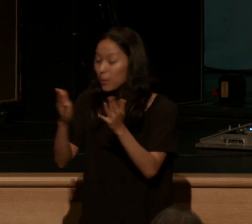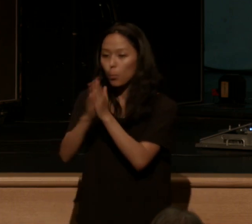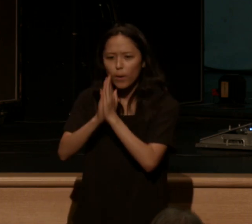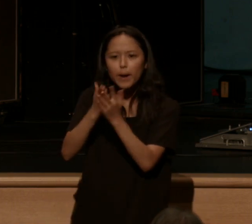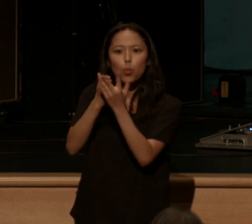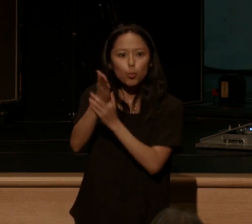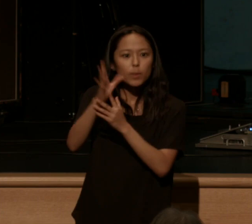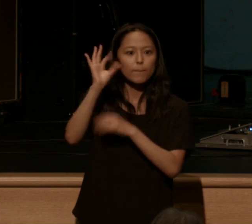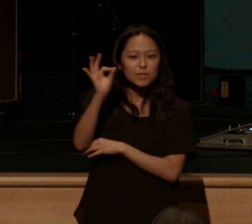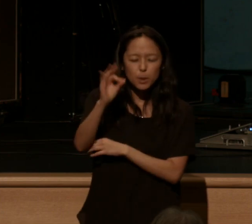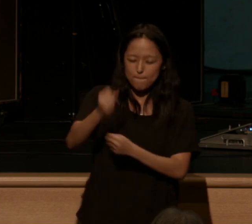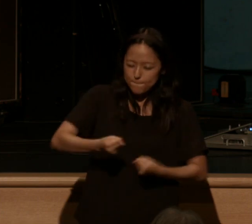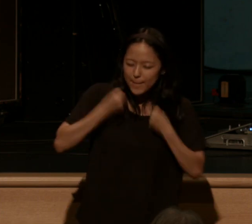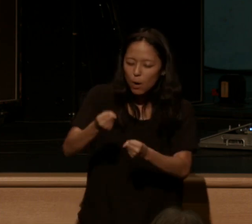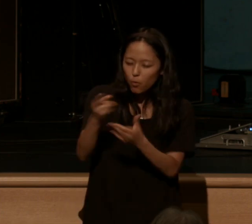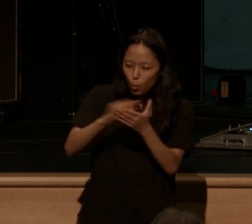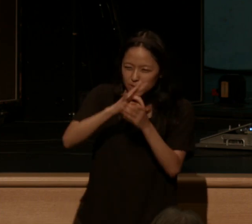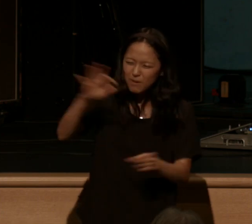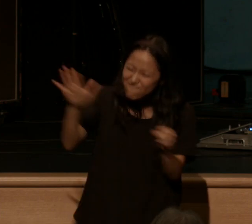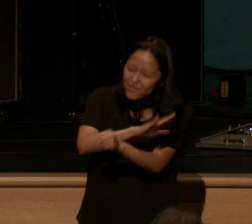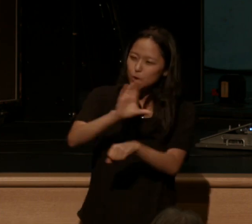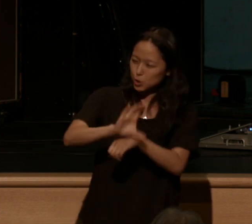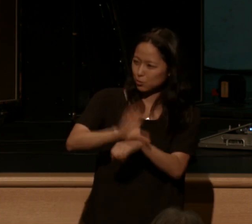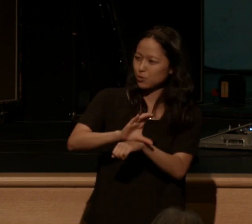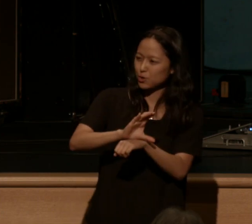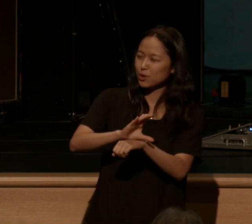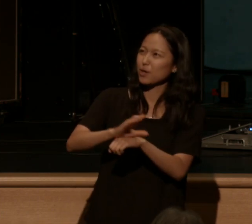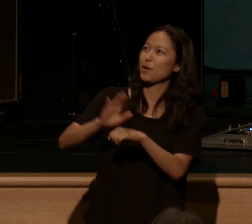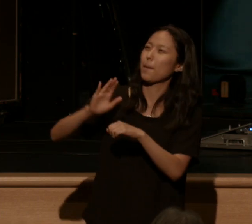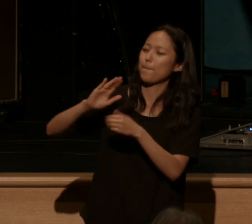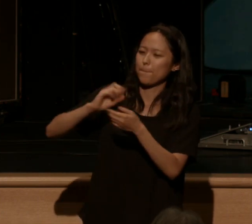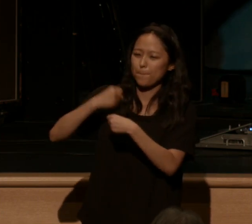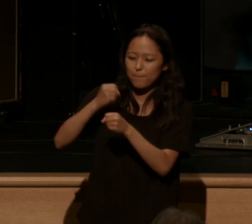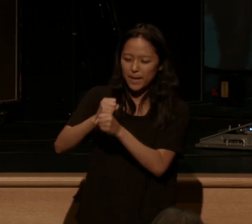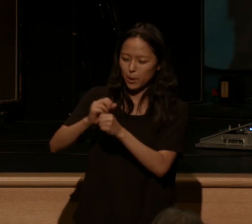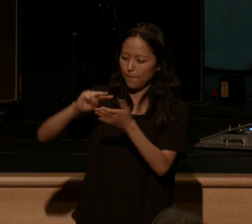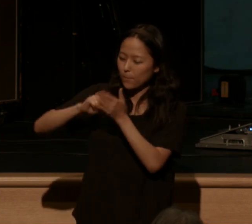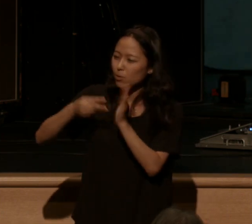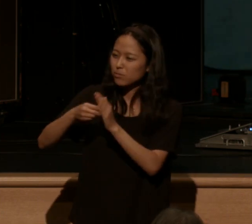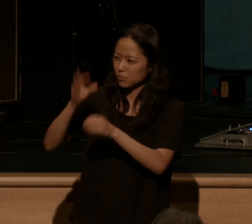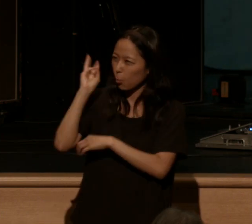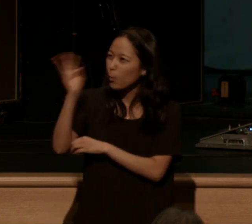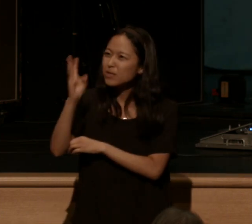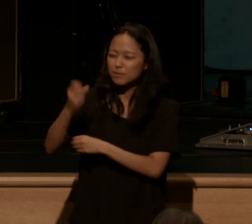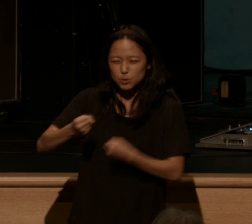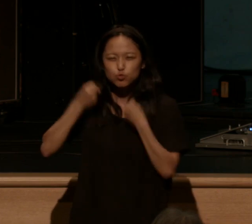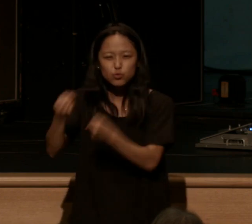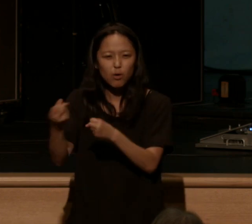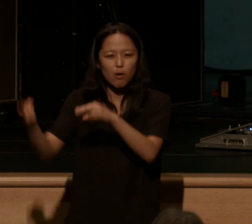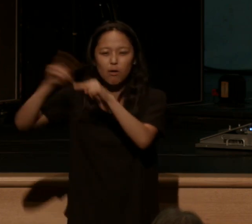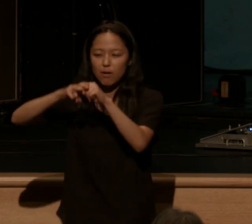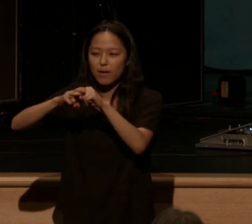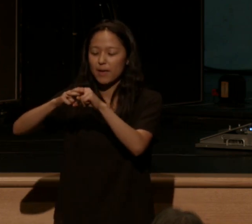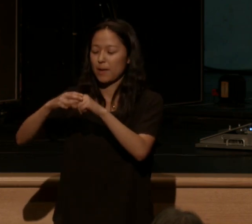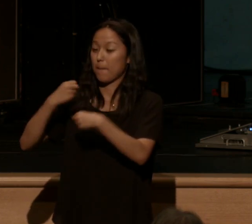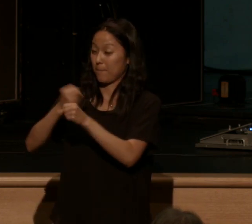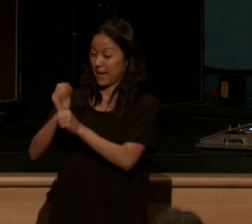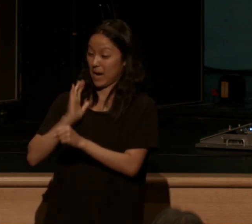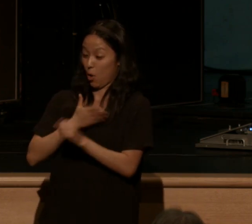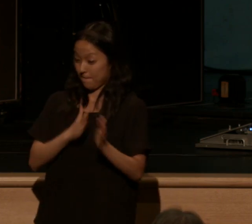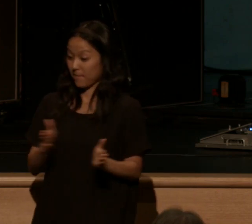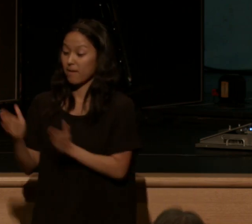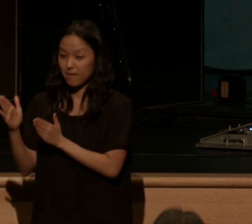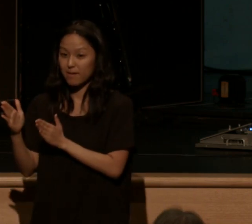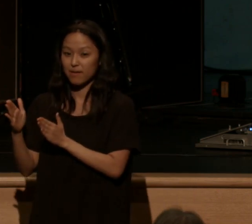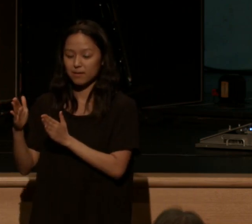message. Power of the Holy Spirit fill your church. May the purpose to witness be as strong as ever. And may our plan, again, the